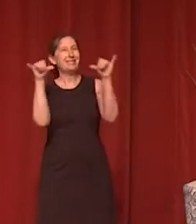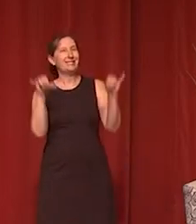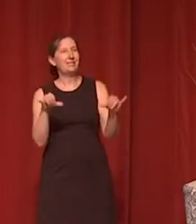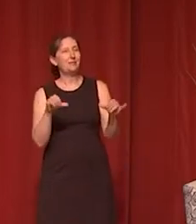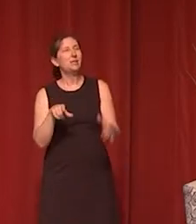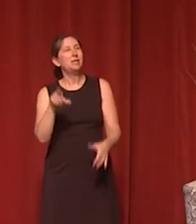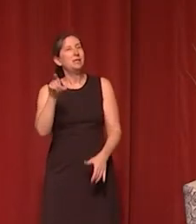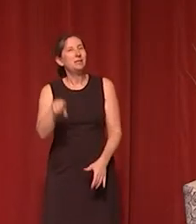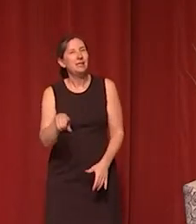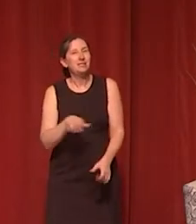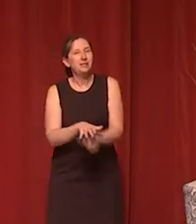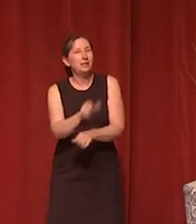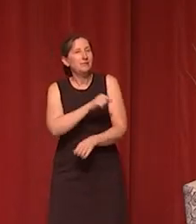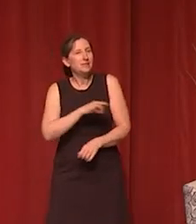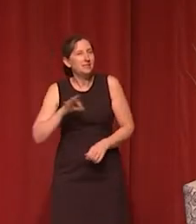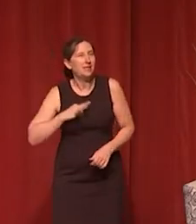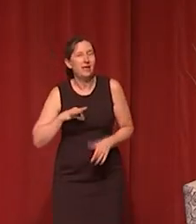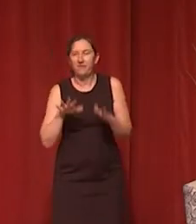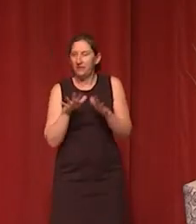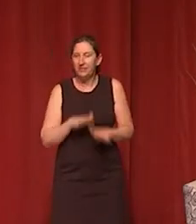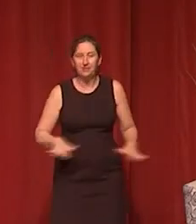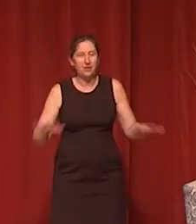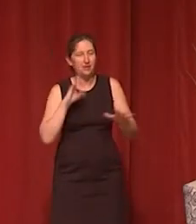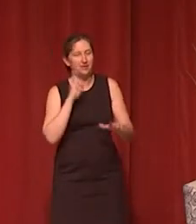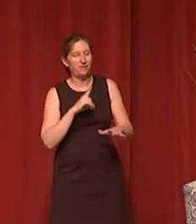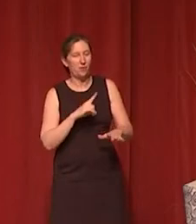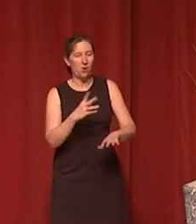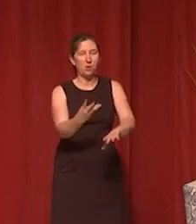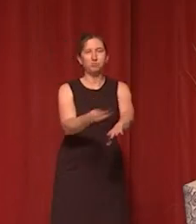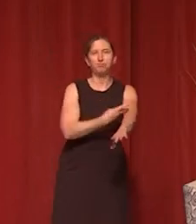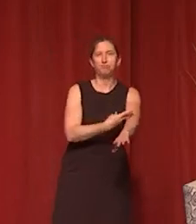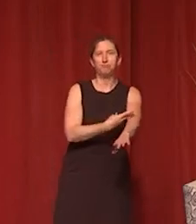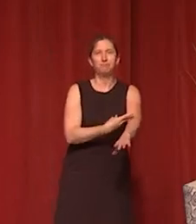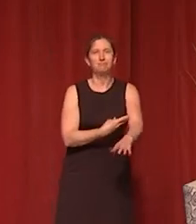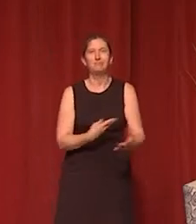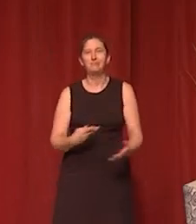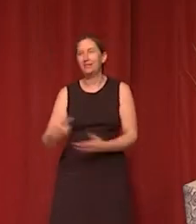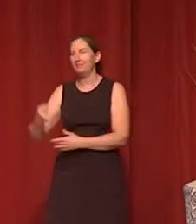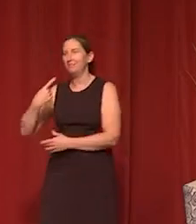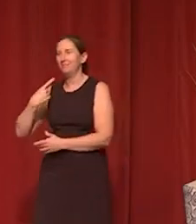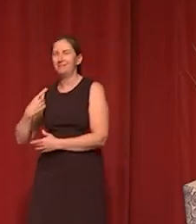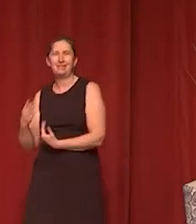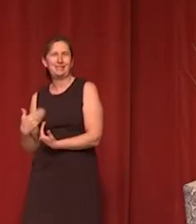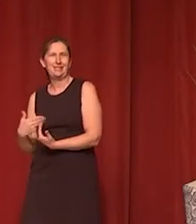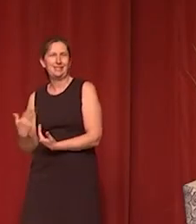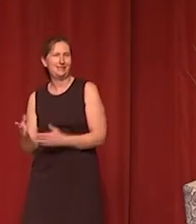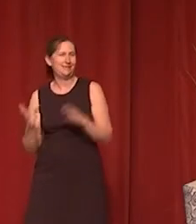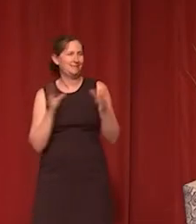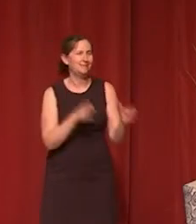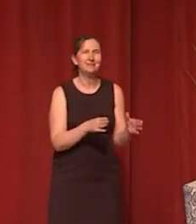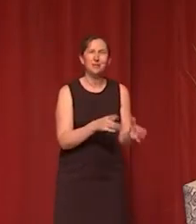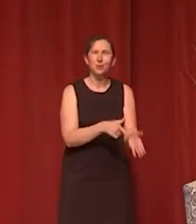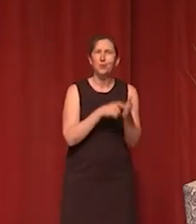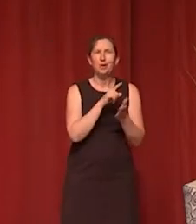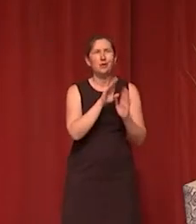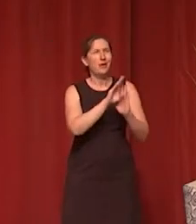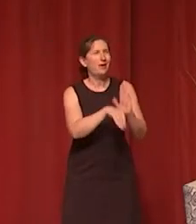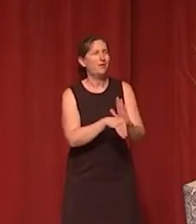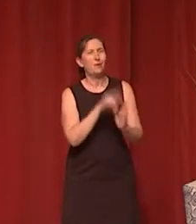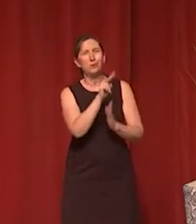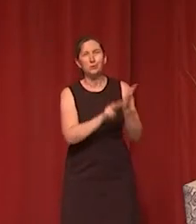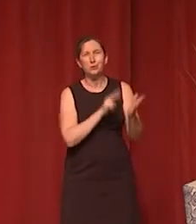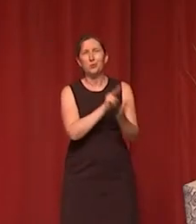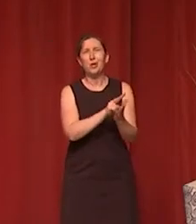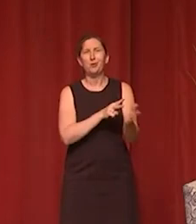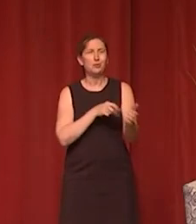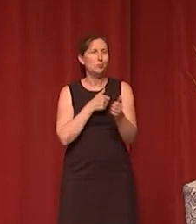for infusions because each one of them is unique. Some are 30 minutes, some are 60 minutes, some are 2 hours, some have a lot of follow-up, some have less.